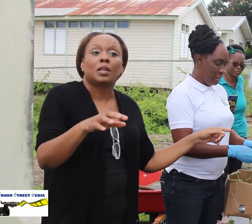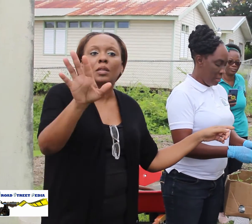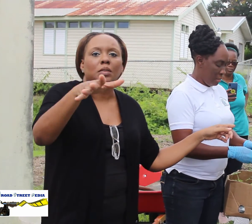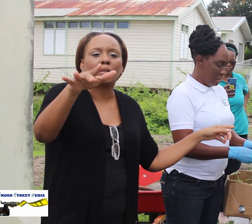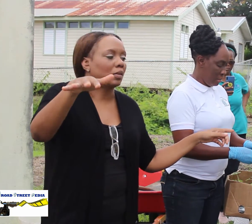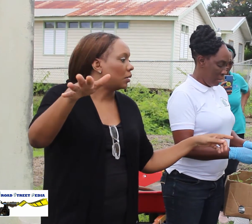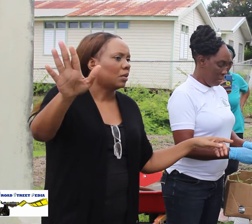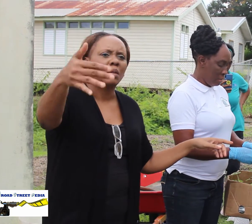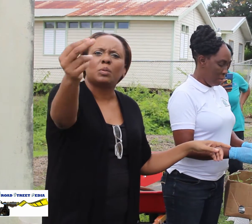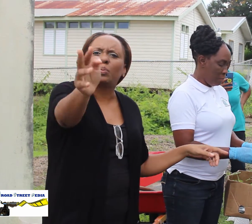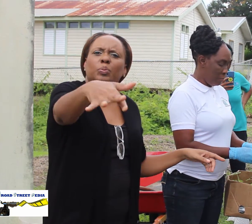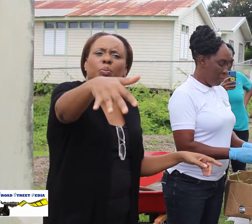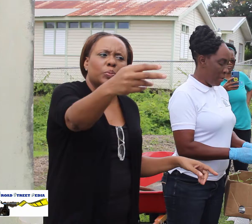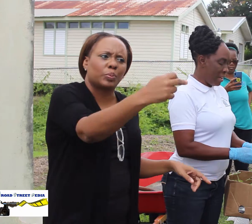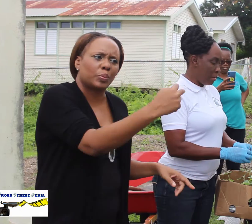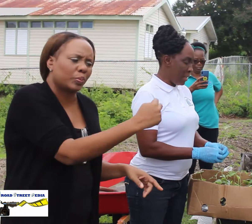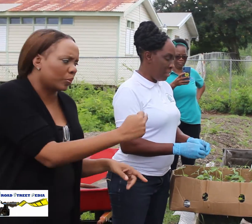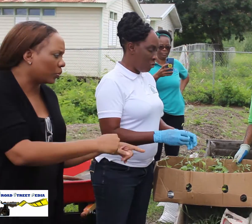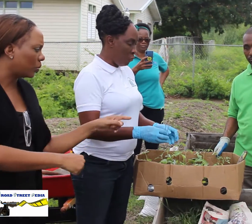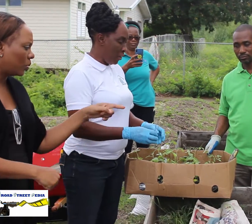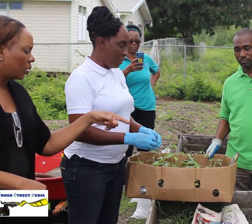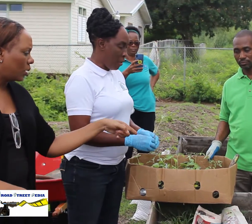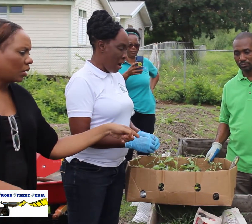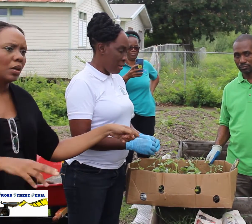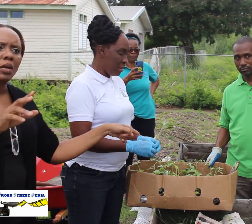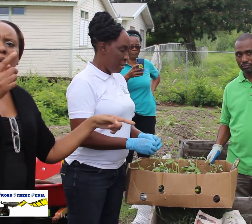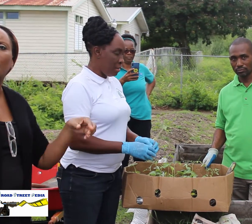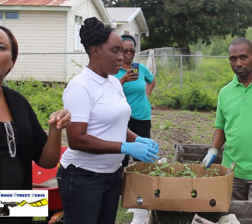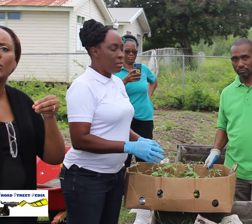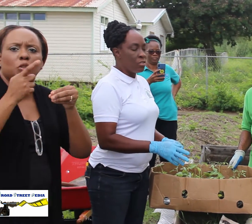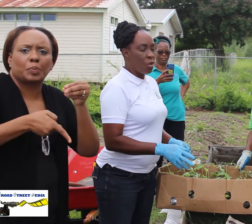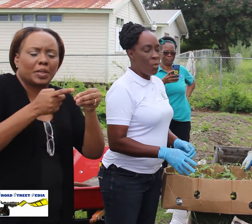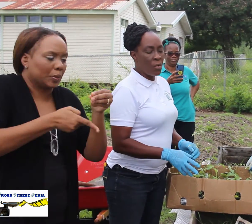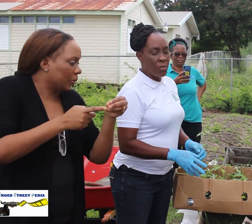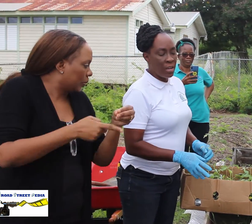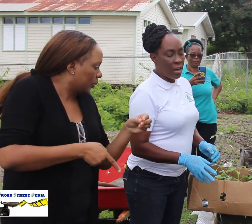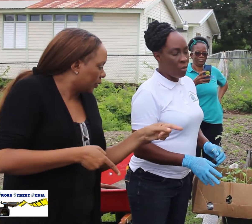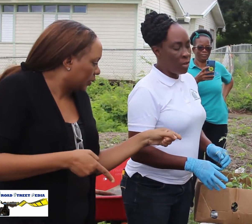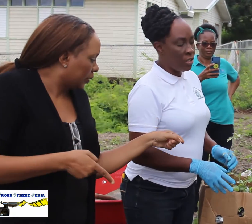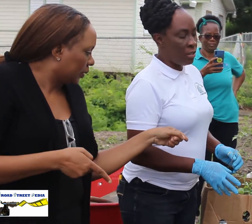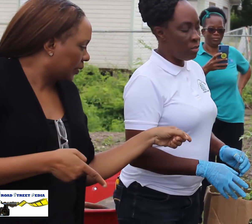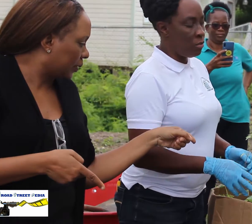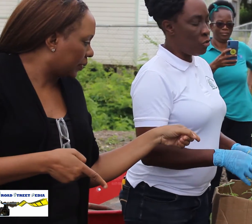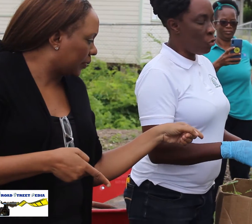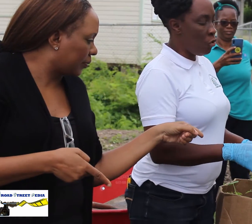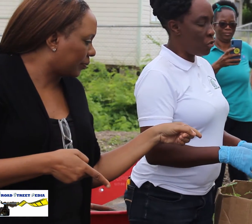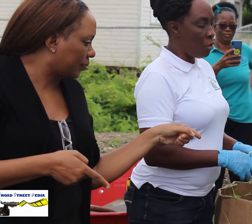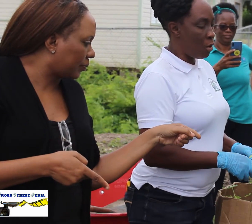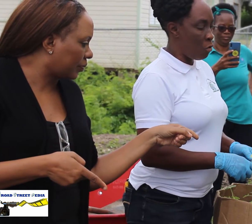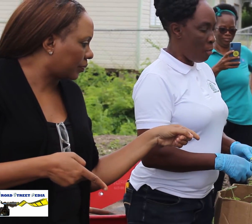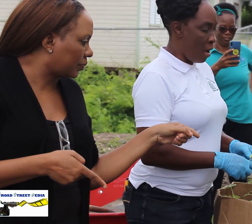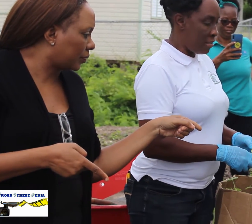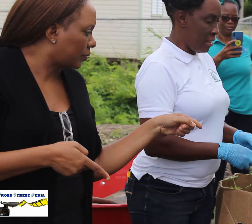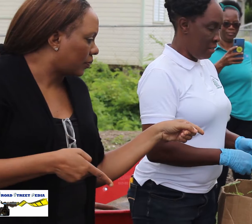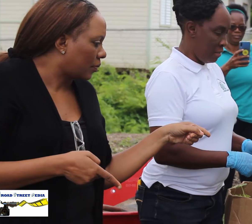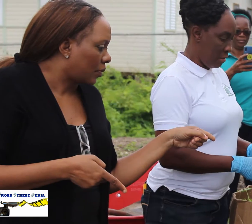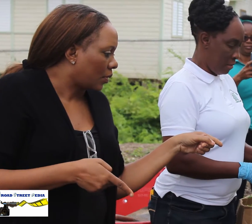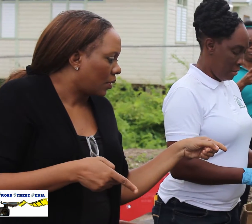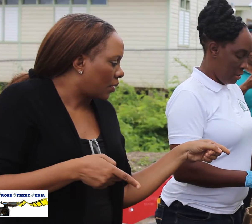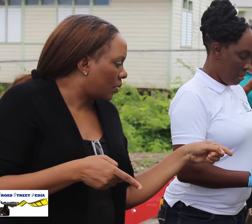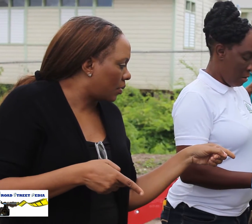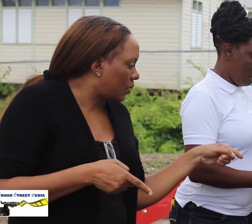feet to plant tomatoes 2 feet apart. So when we are going to choose our grow